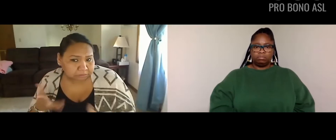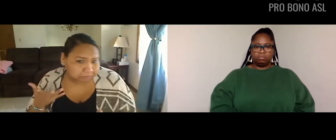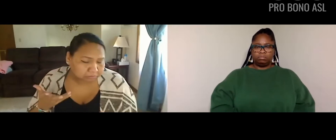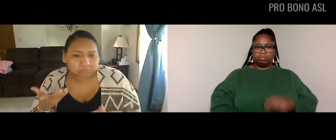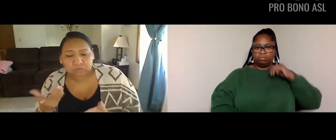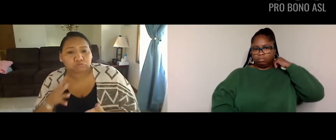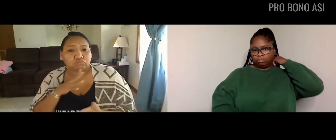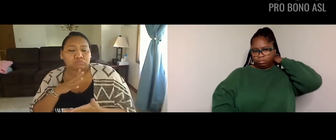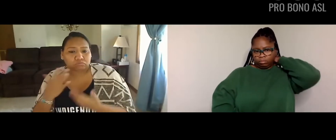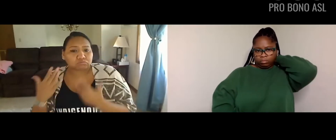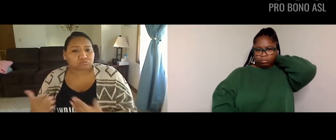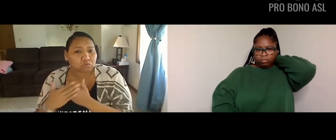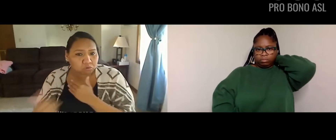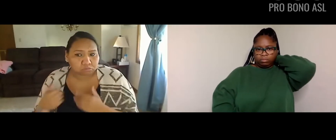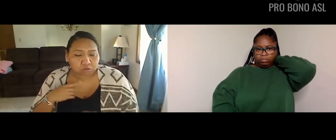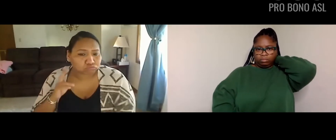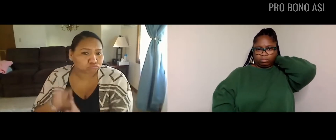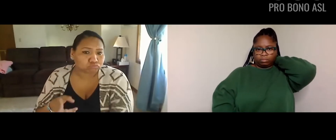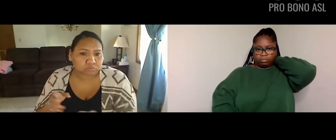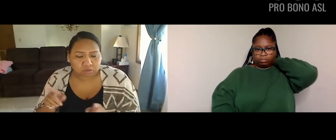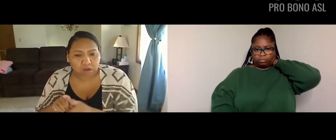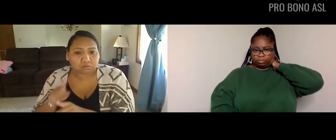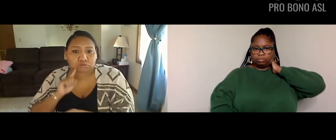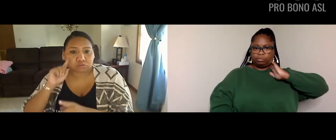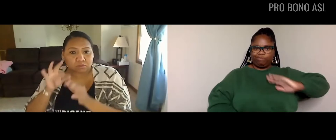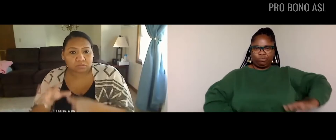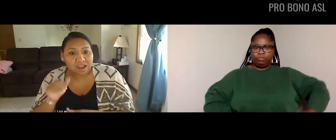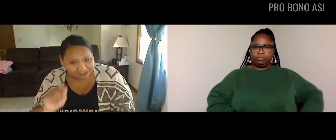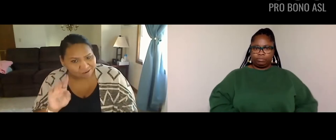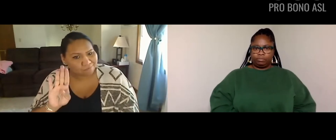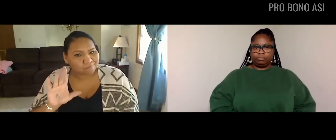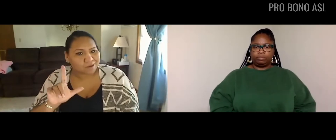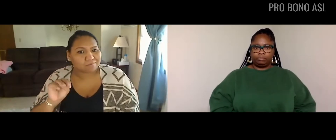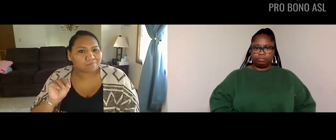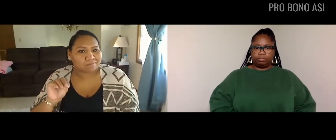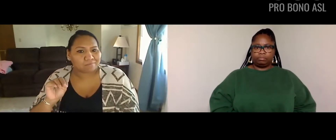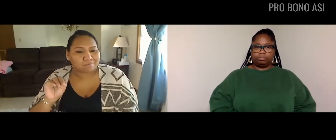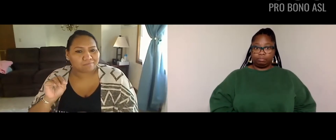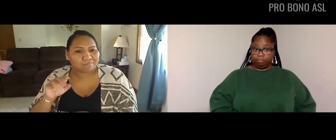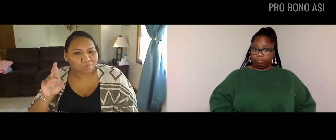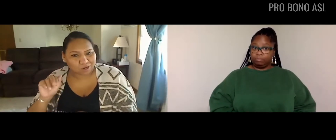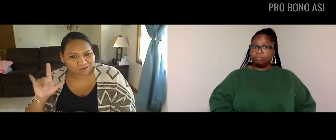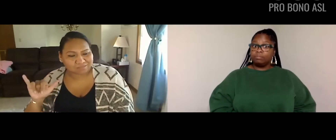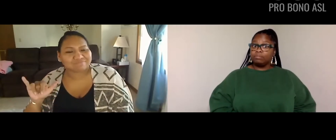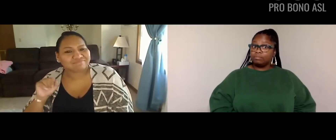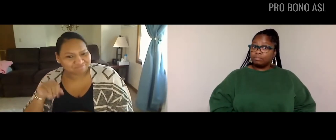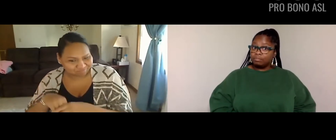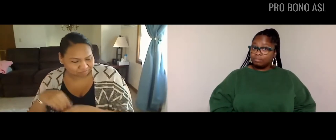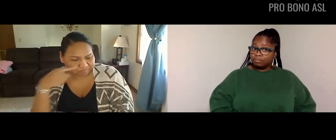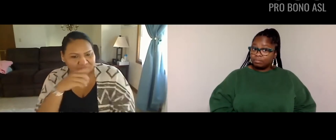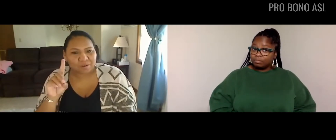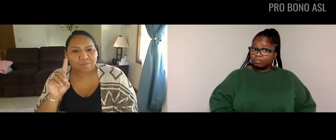did contact my friend who was an interpreter and asked if I could be a deaf interpreter at a BLM